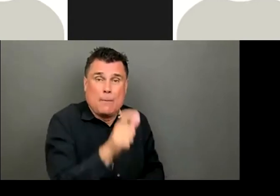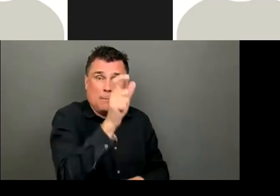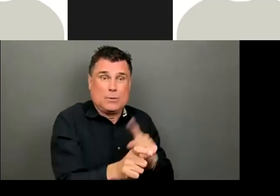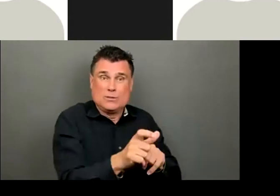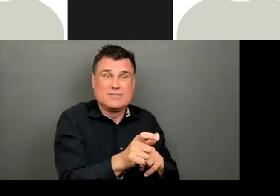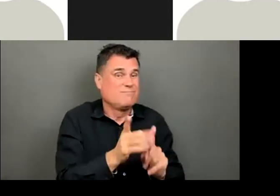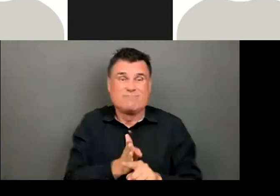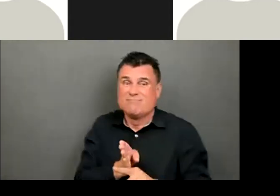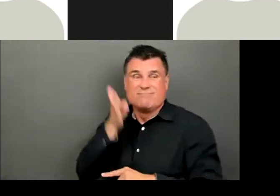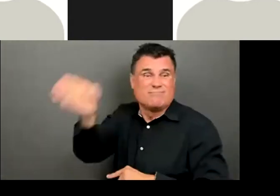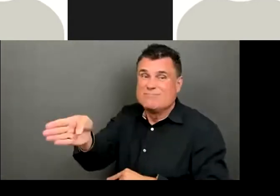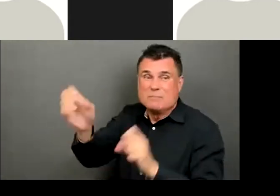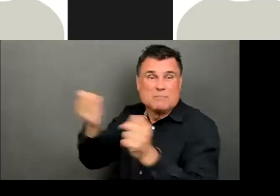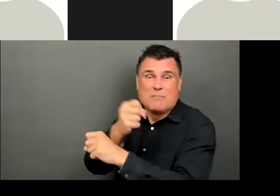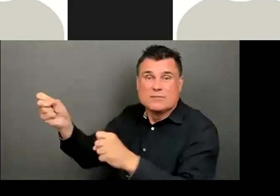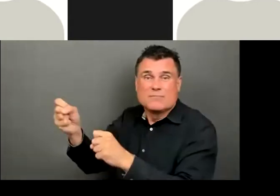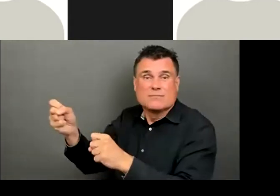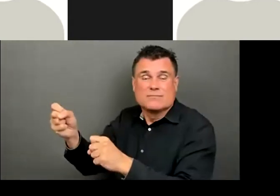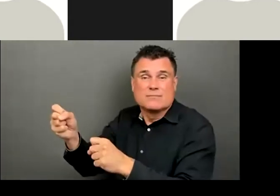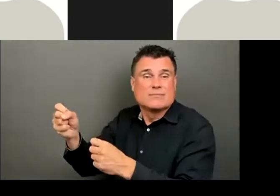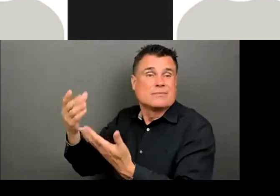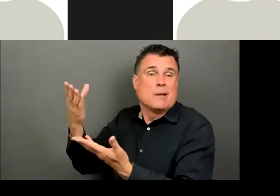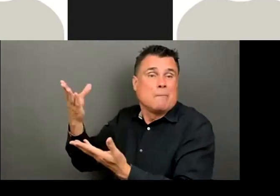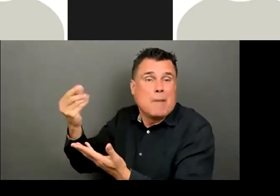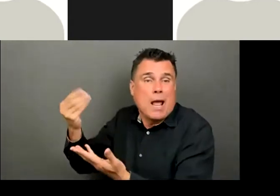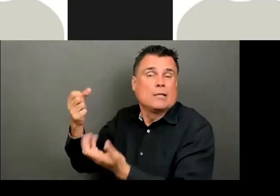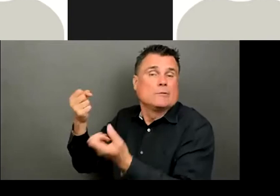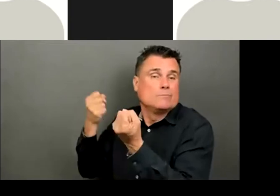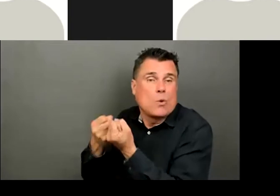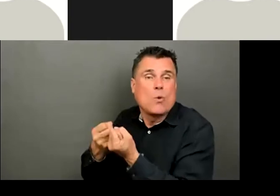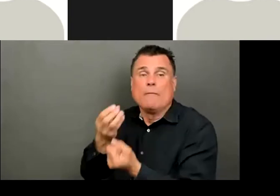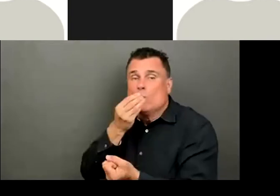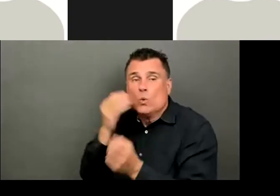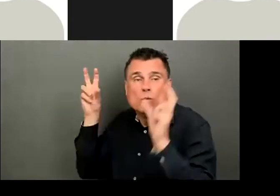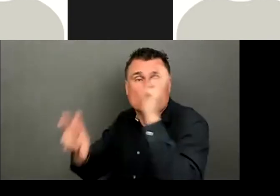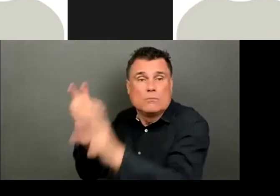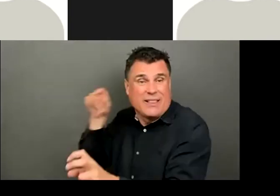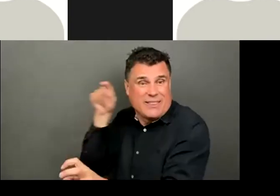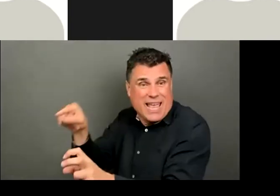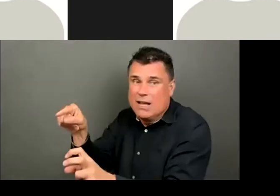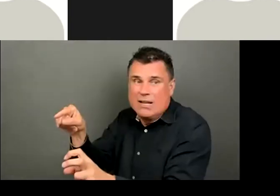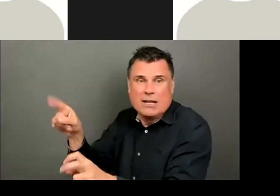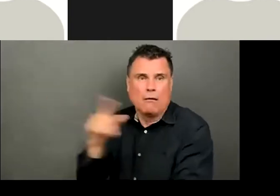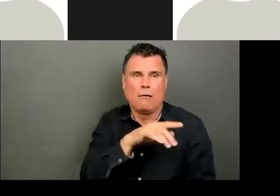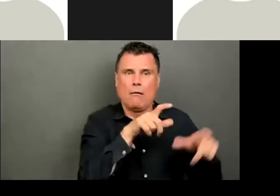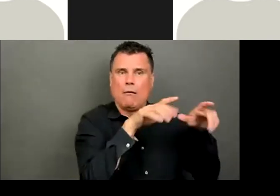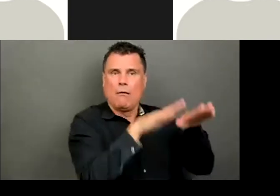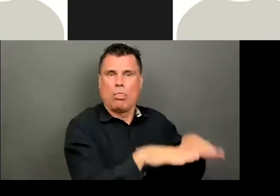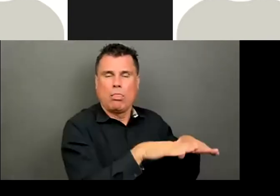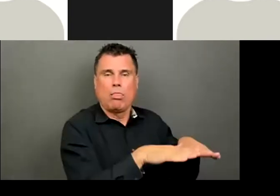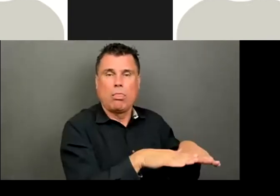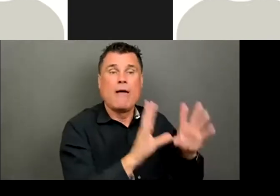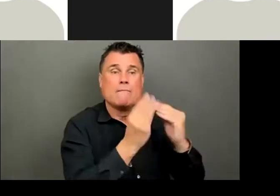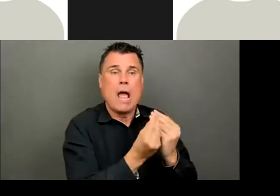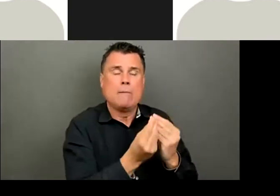allocation in terms of food rations that's been provided, and then becomes a burden to the family they go to. So the engagement